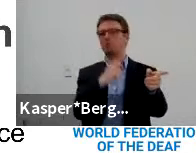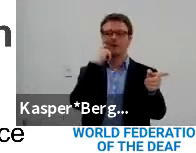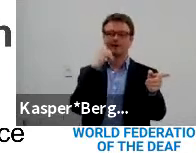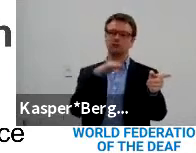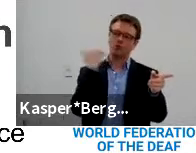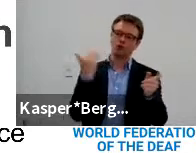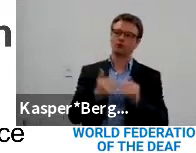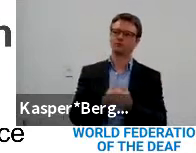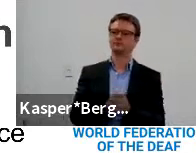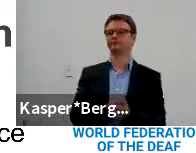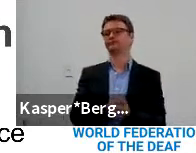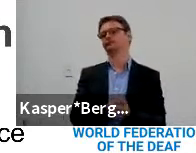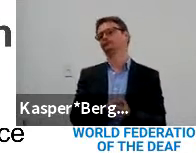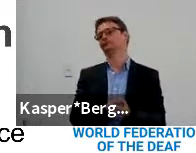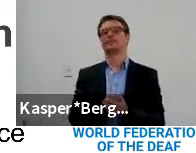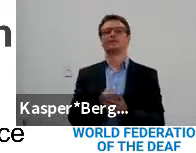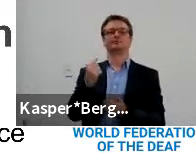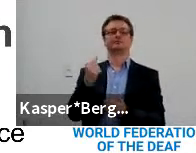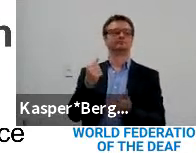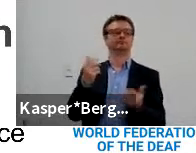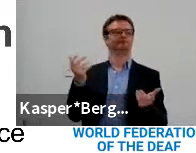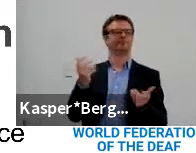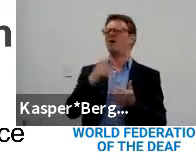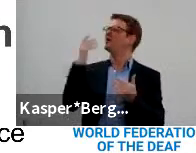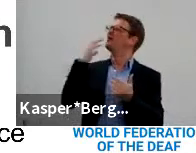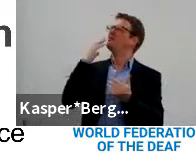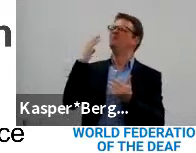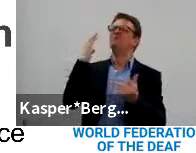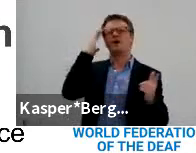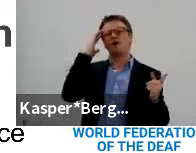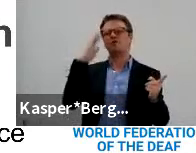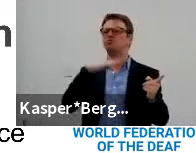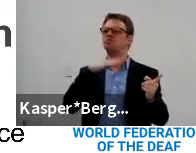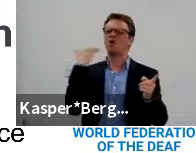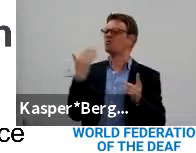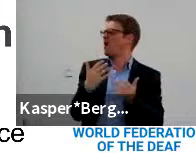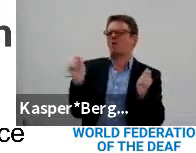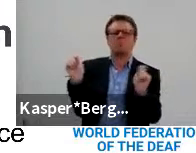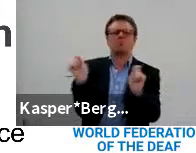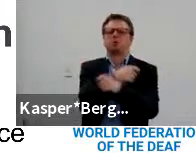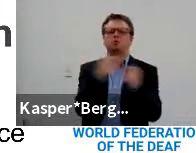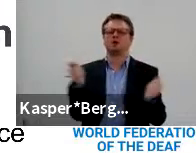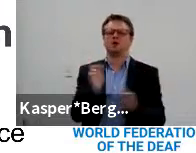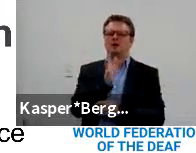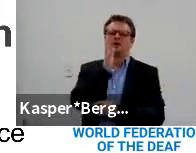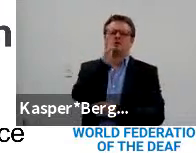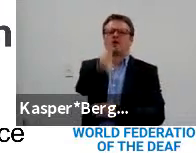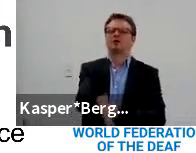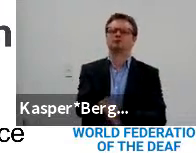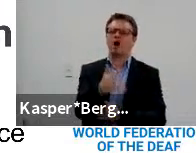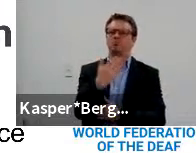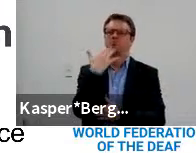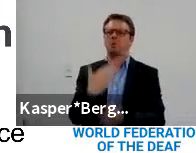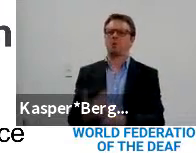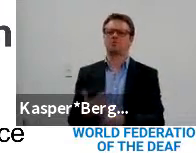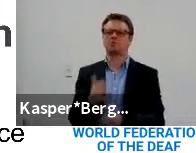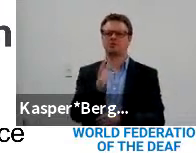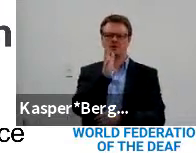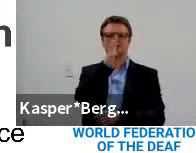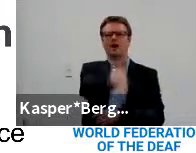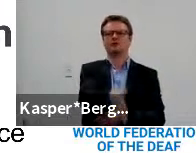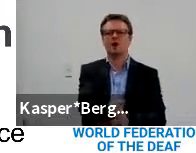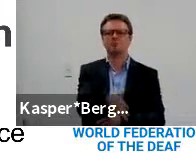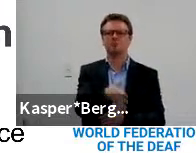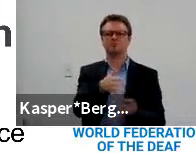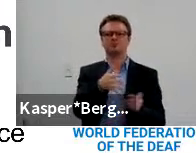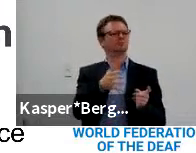have contacted. They say that this deaf person is actually deaf. And they don't really know why the person died.